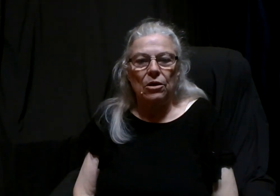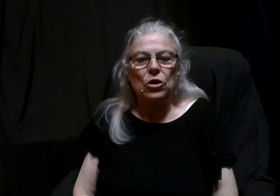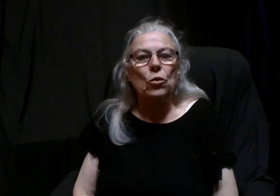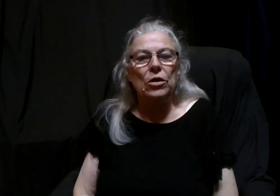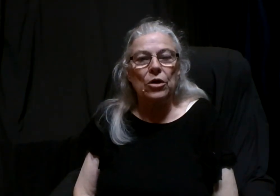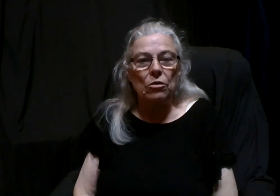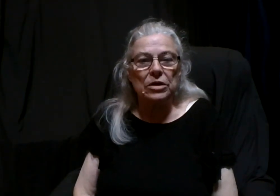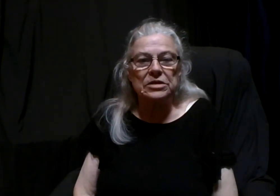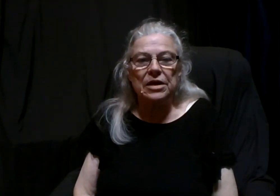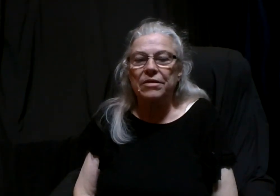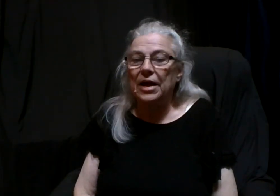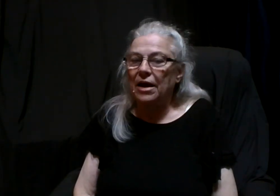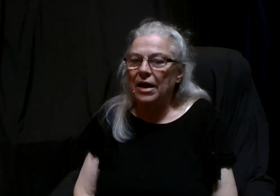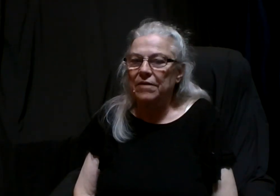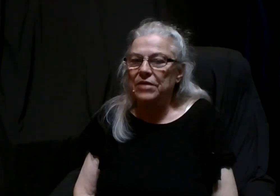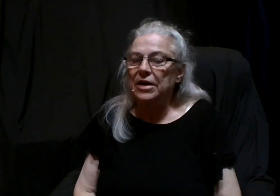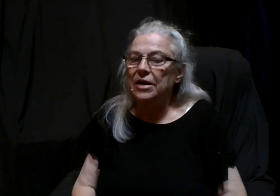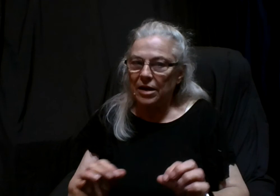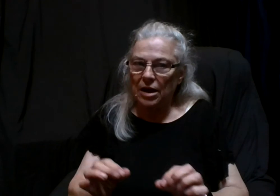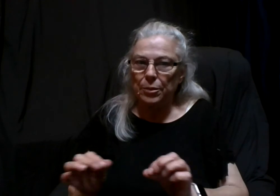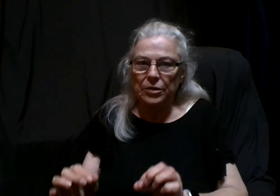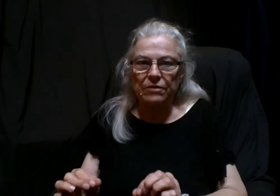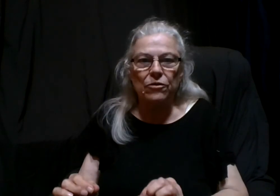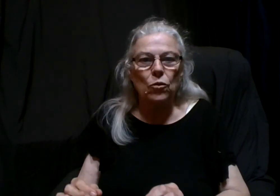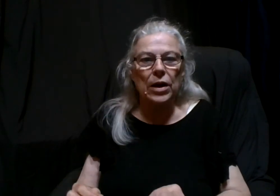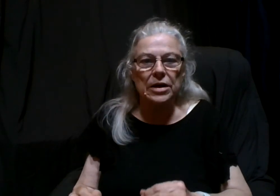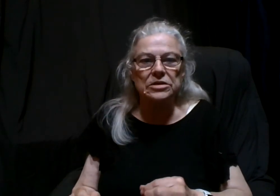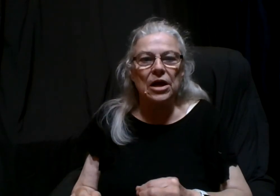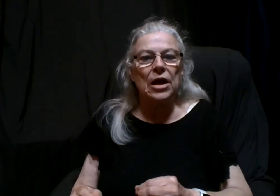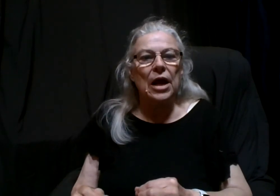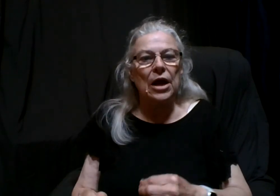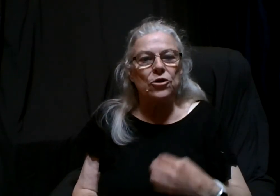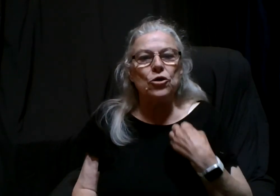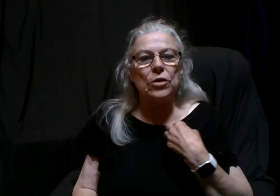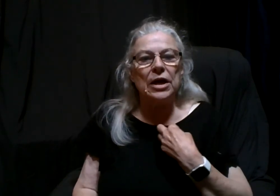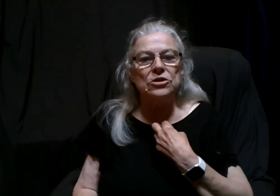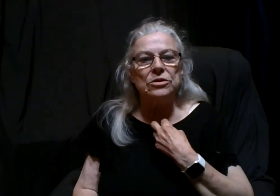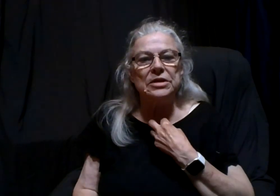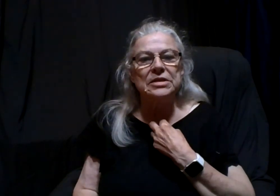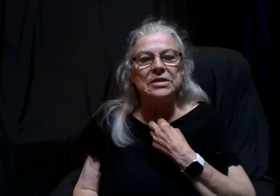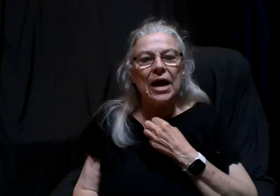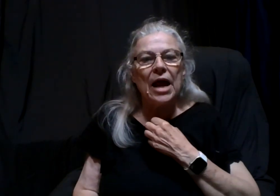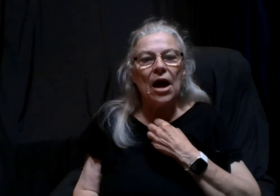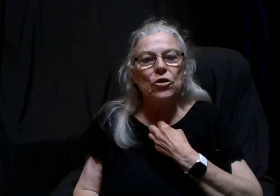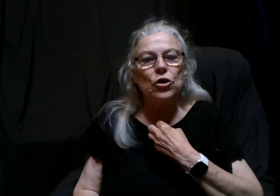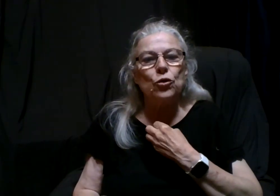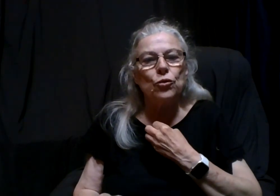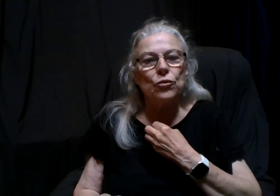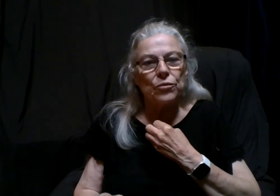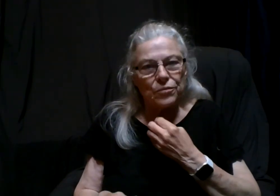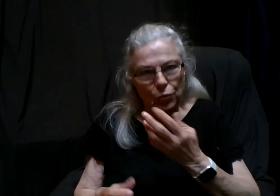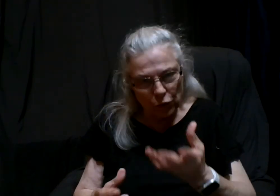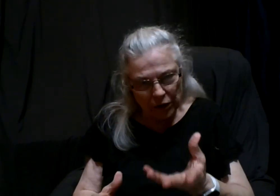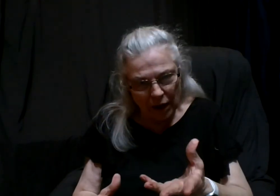You will notice that I have done it a couple different ways, and you can decide how you would like